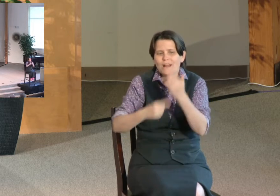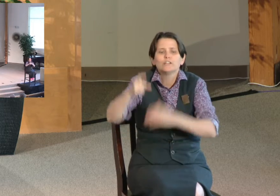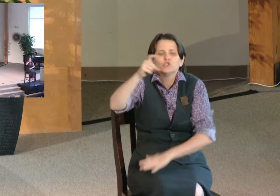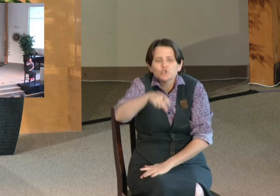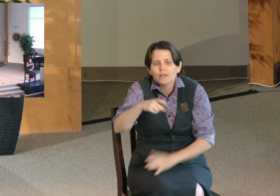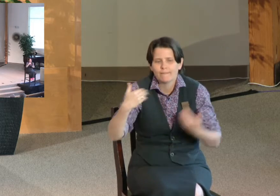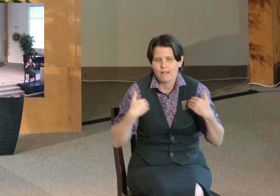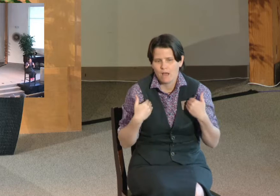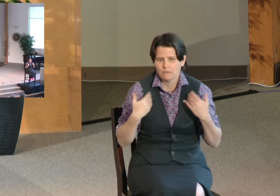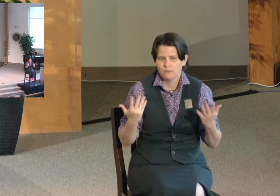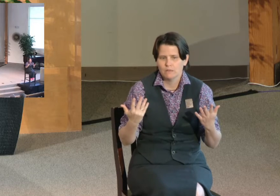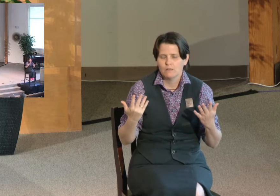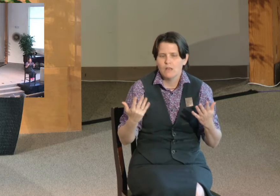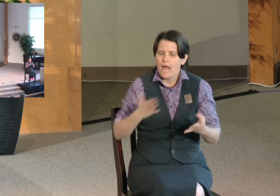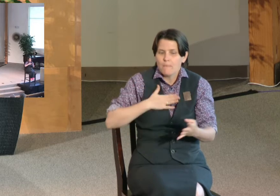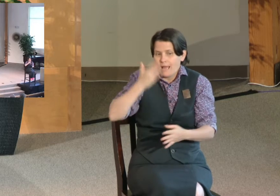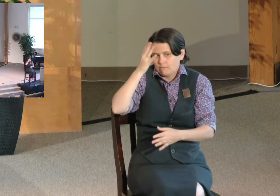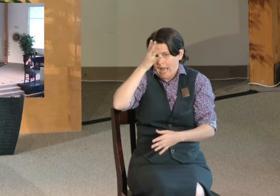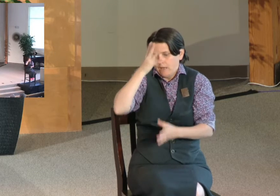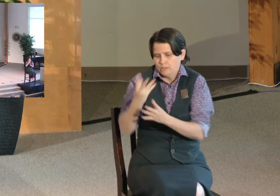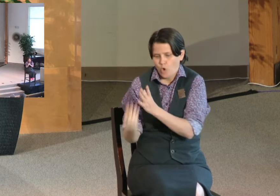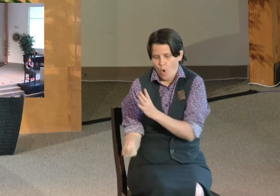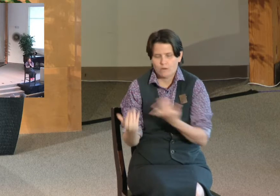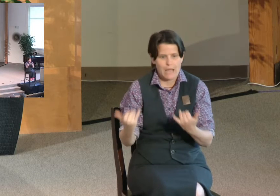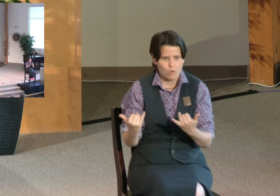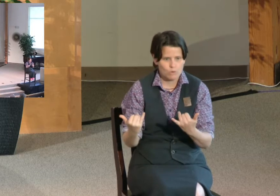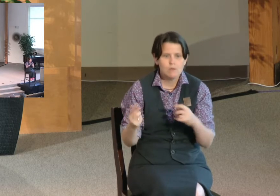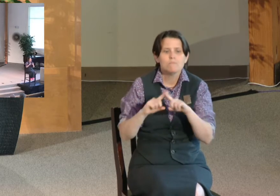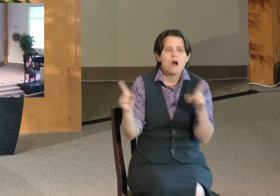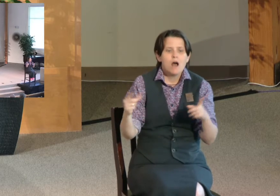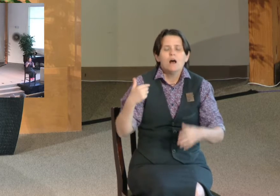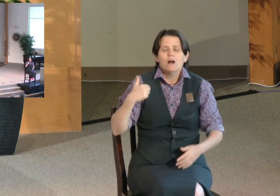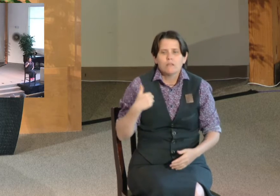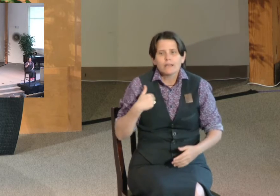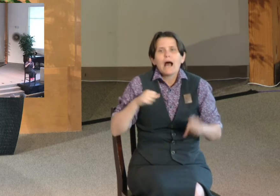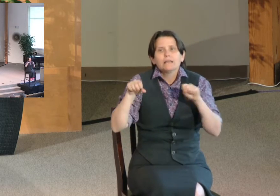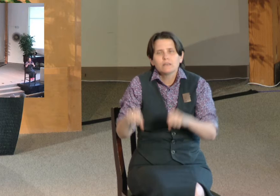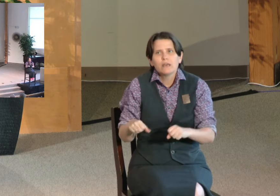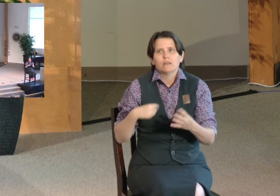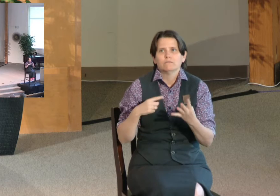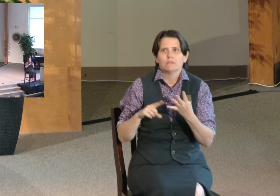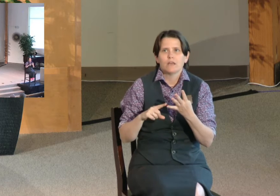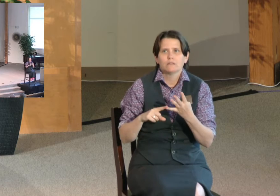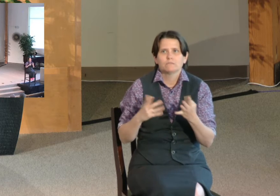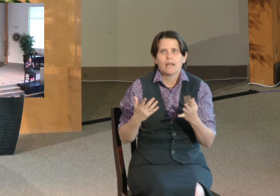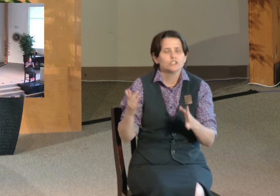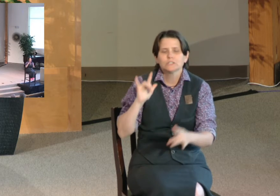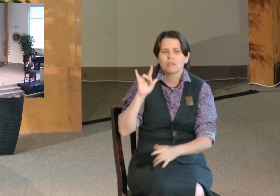and today I can stand here and just be in this sense of love for who he was and bless